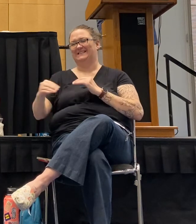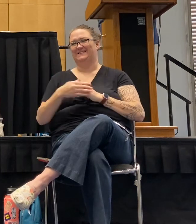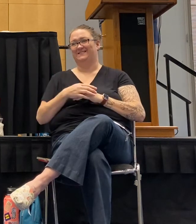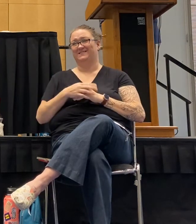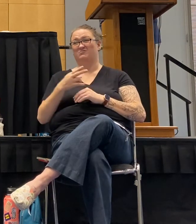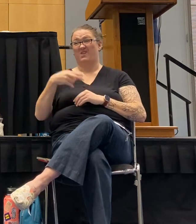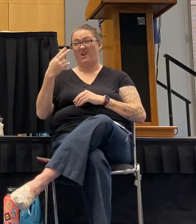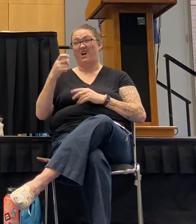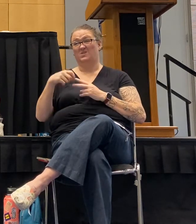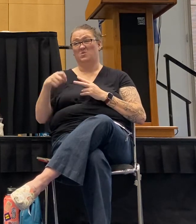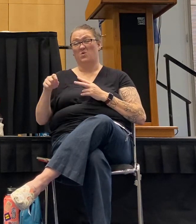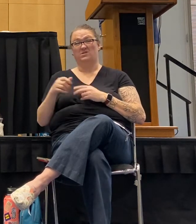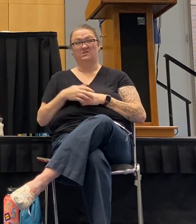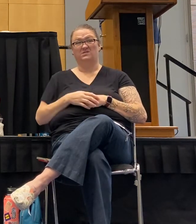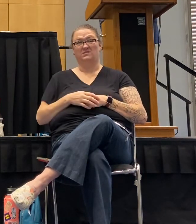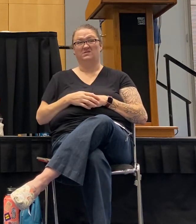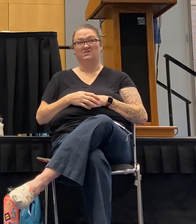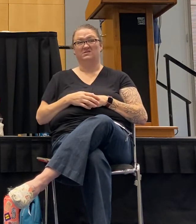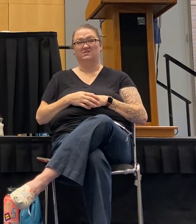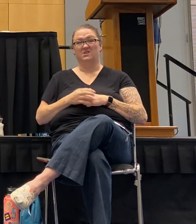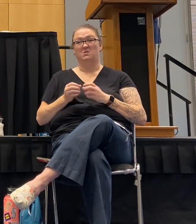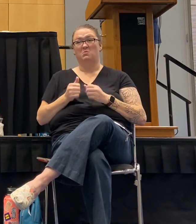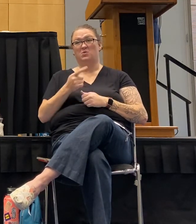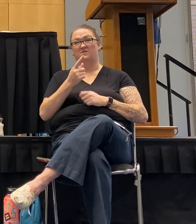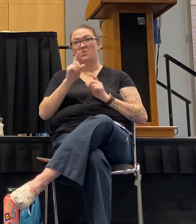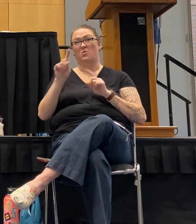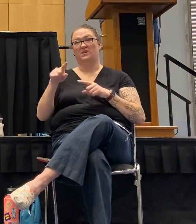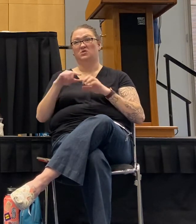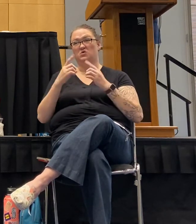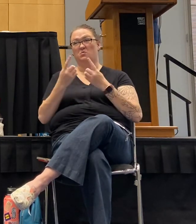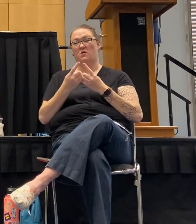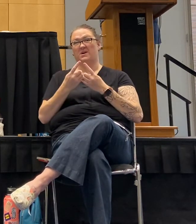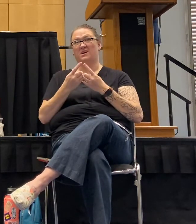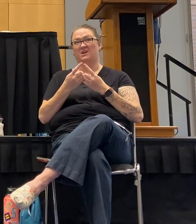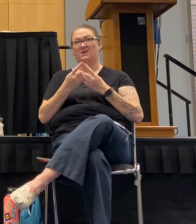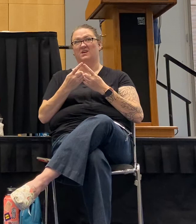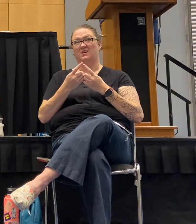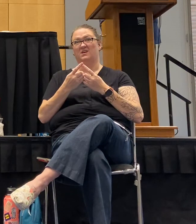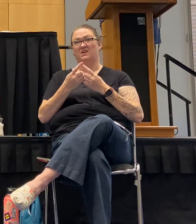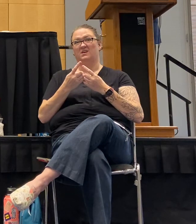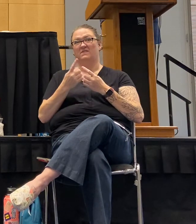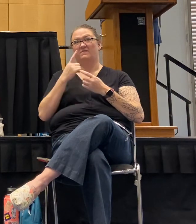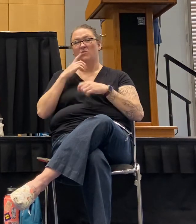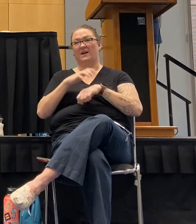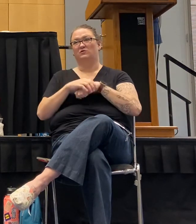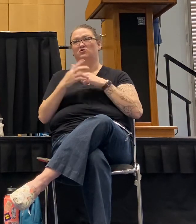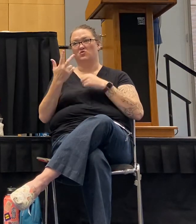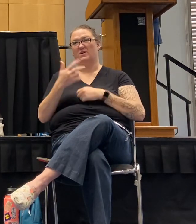didn't achieve it, and that's why a lot of them went to the department interview or later English 3.